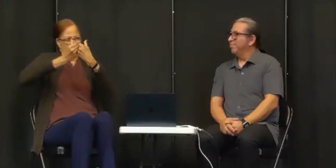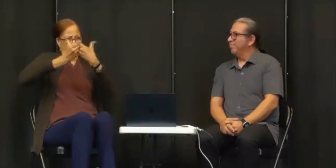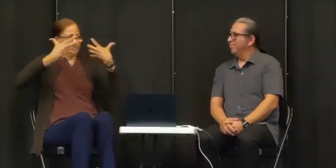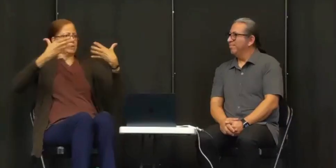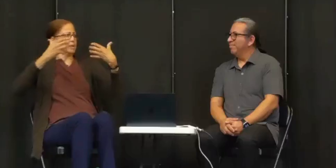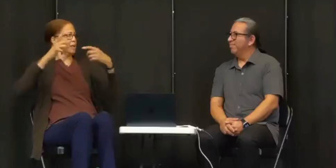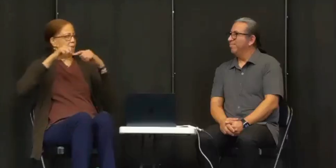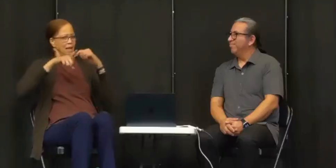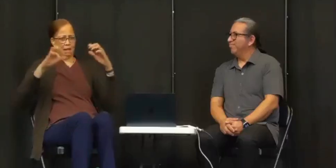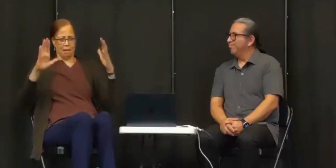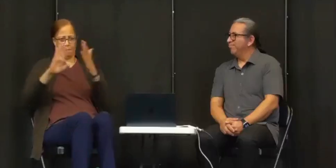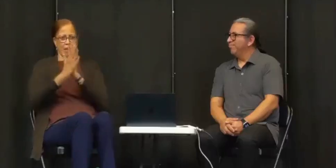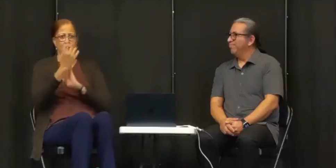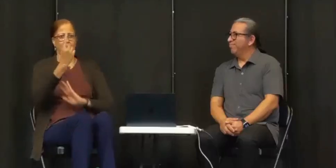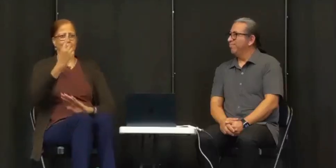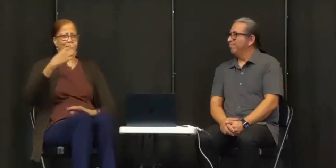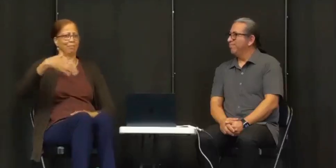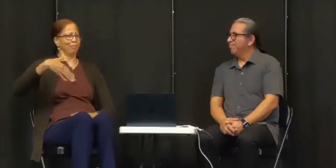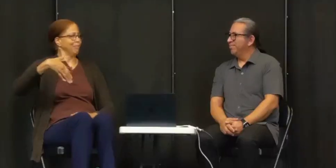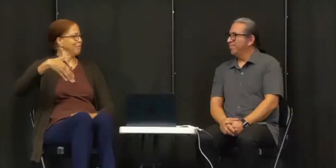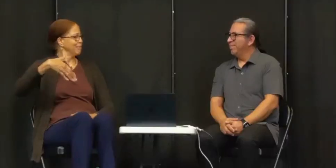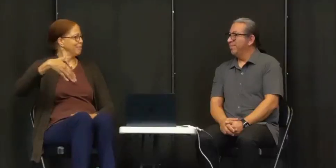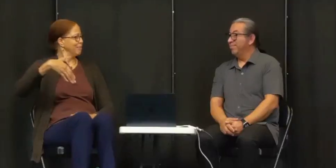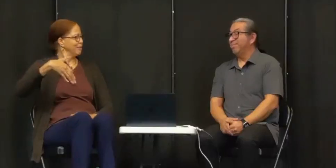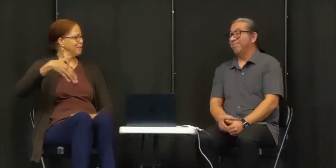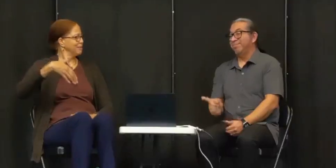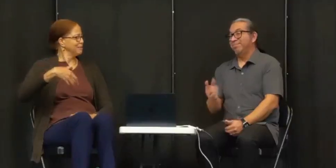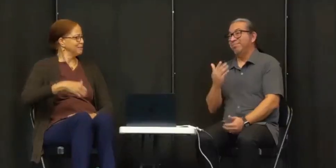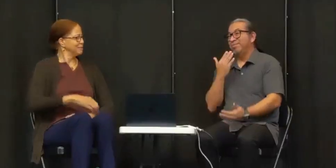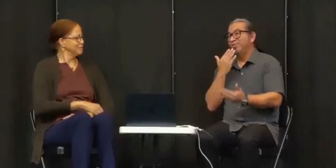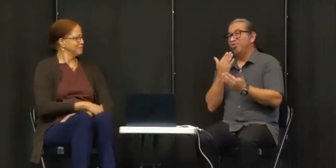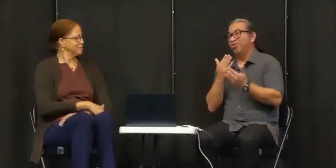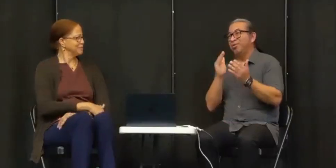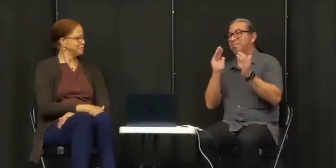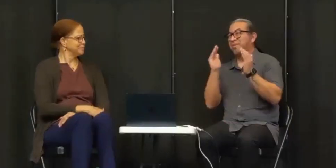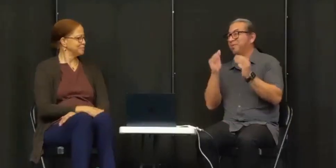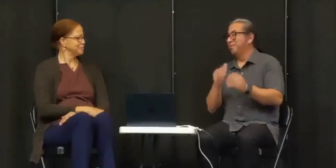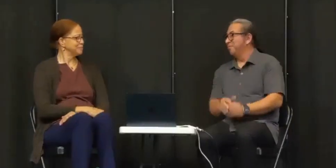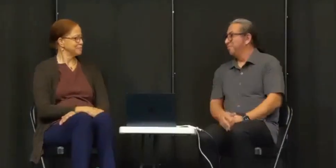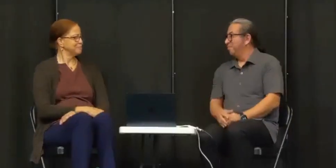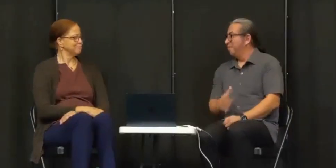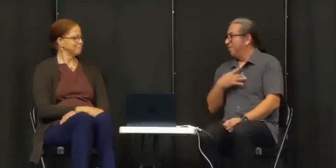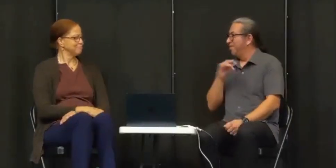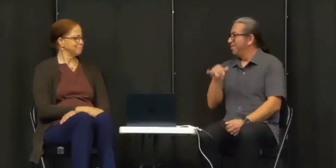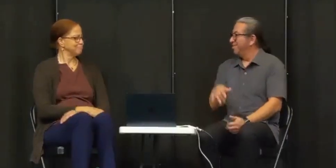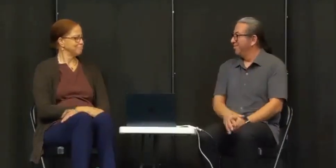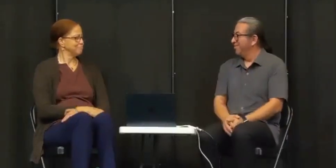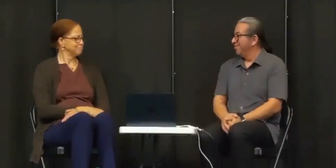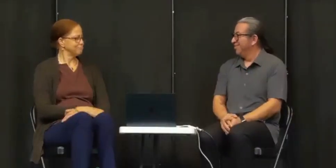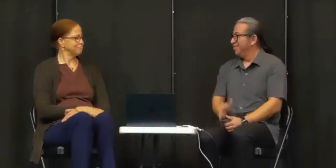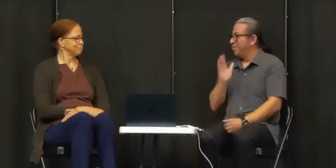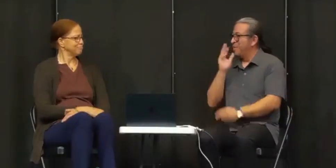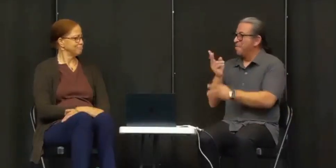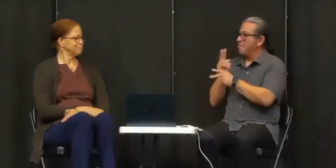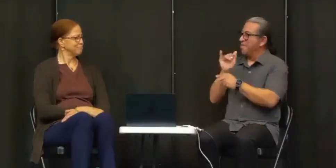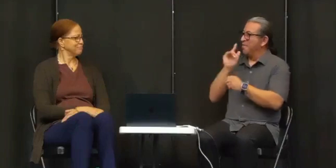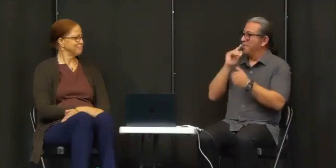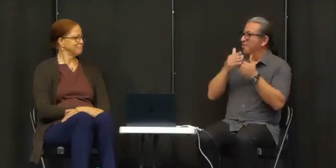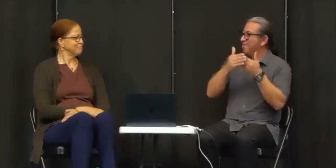just, it's like a force field is around each person or each group, and they can't ever come together. That's a good comparison. I like